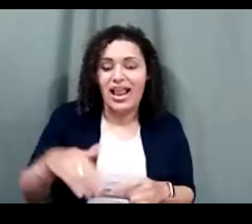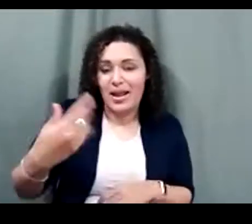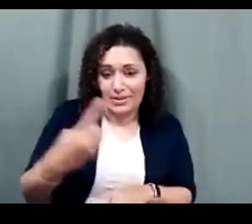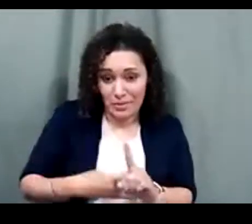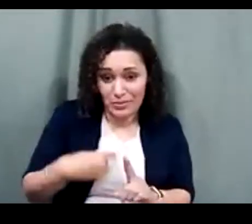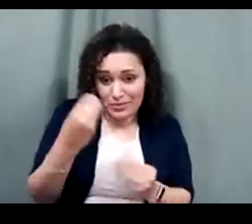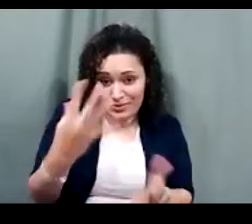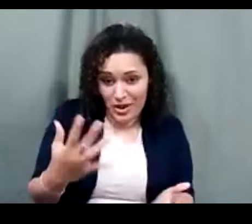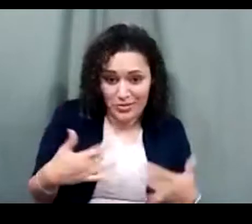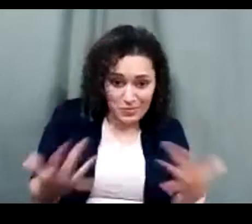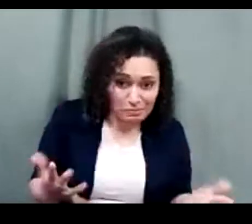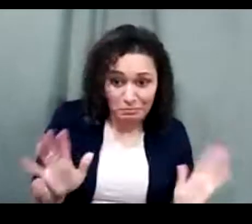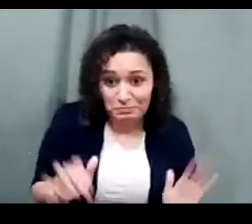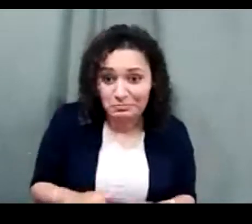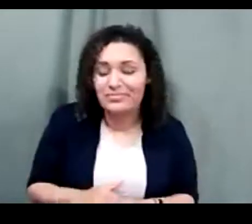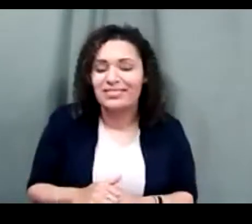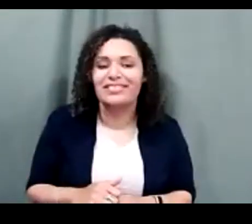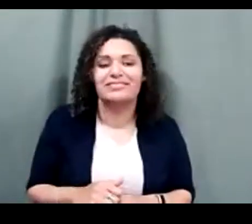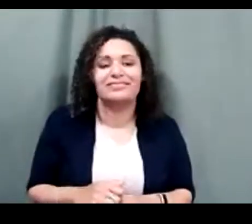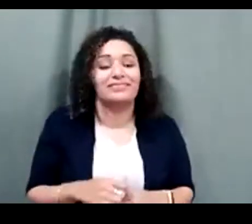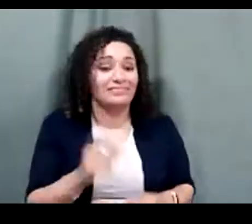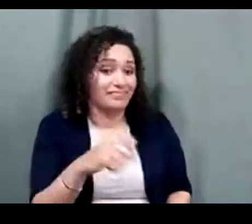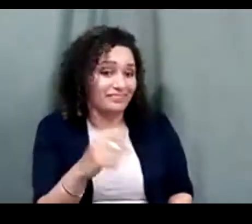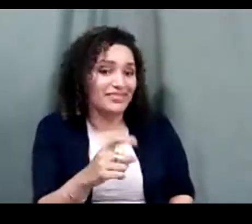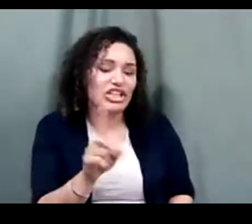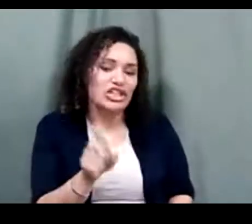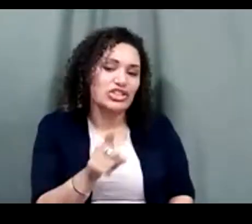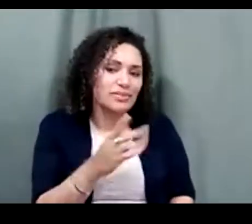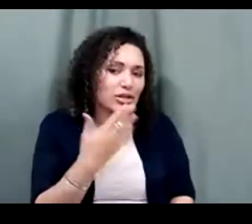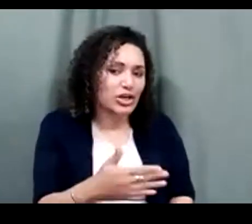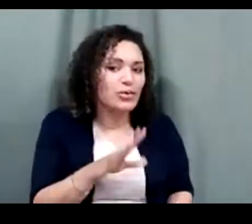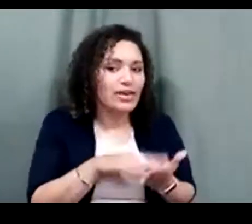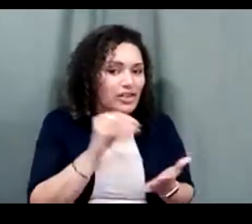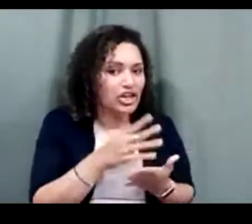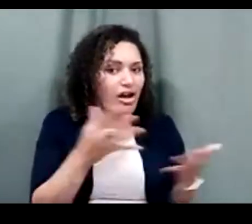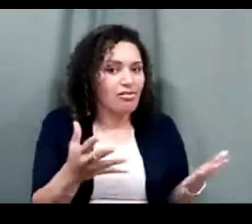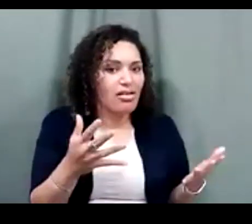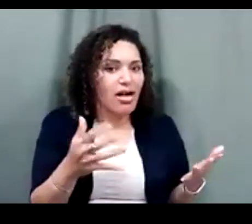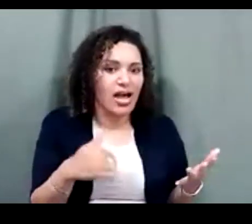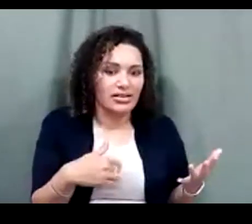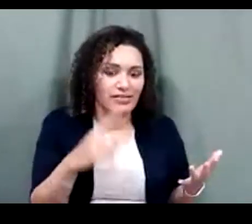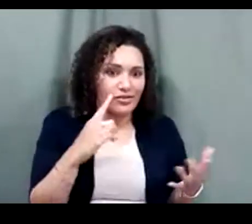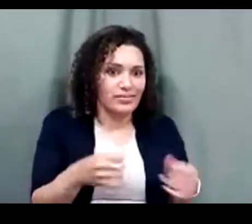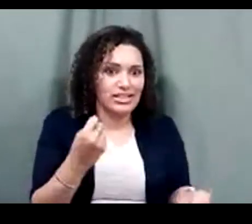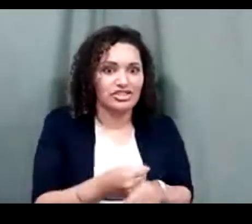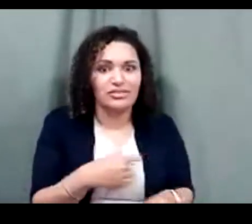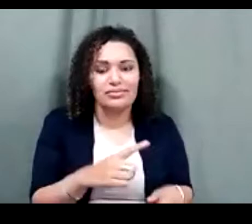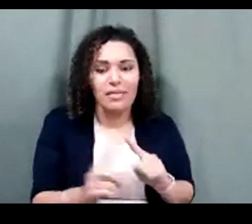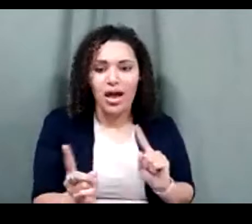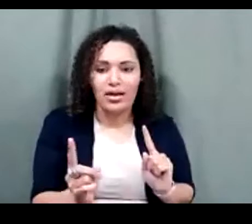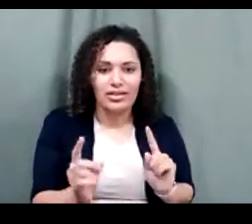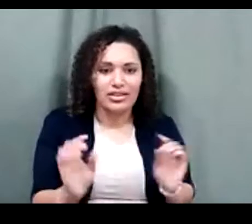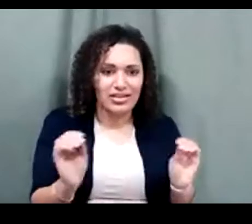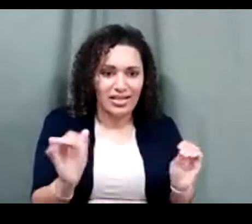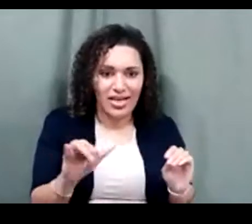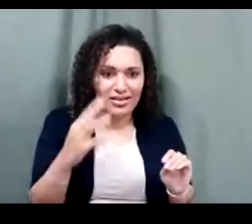think we did. Yep. Yeah, I think should be good. We've learned an awful lot the last 20 years, but there's nothing like the experience